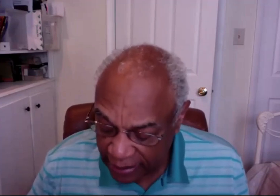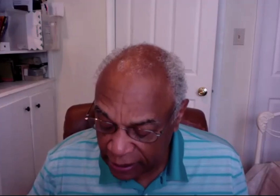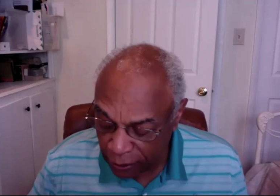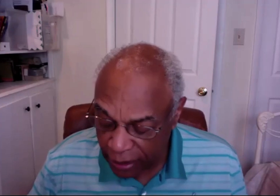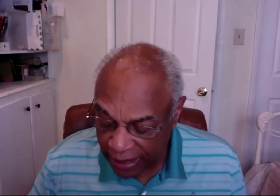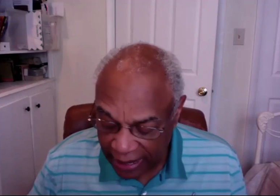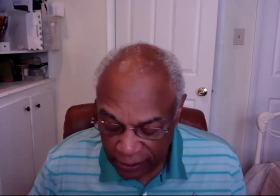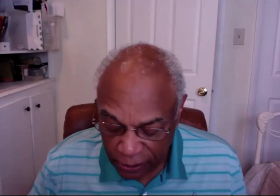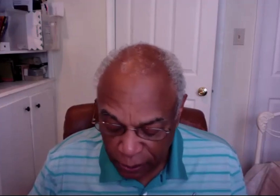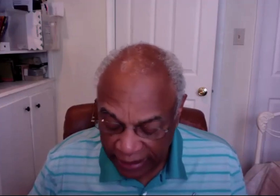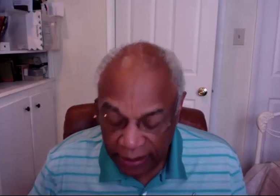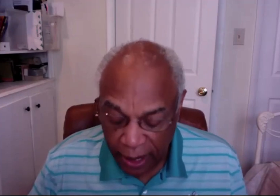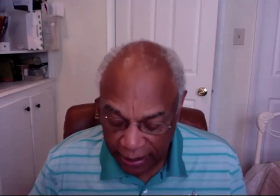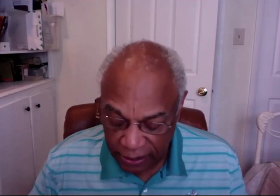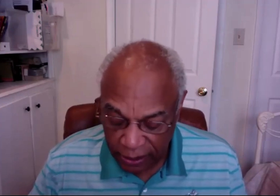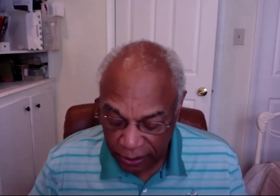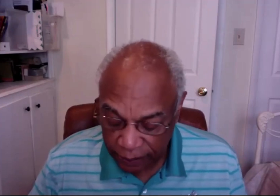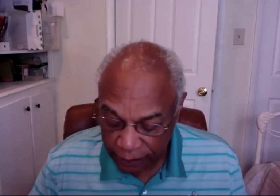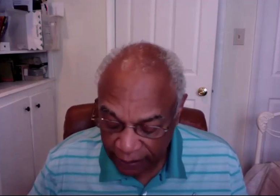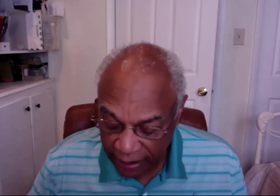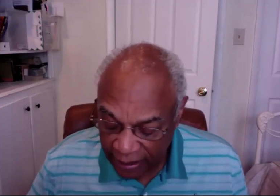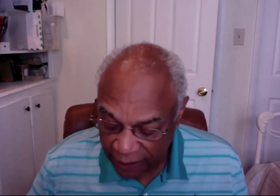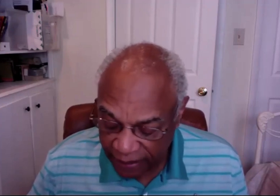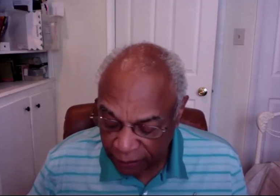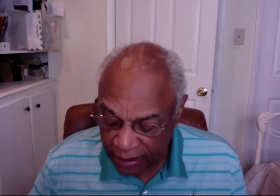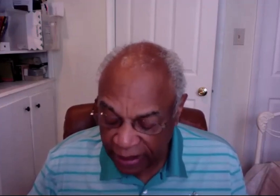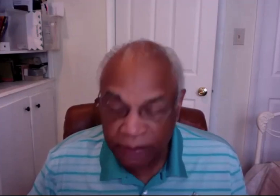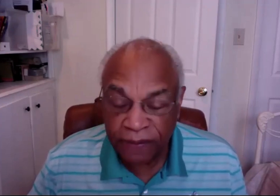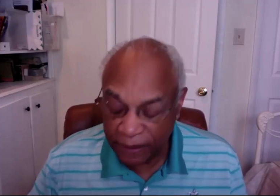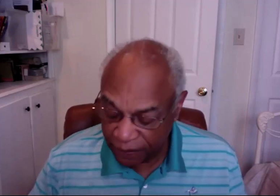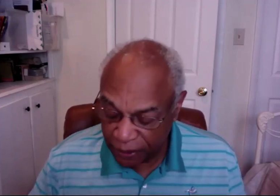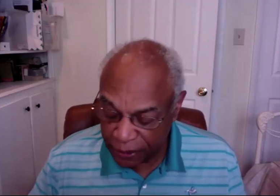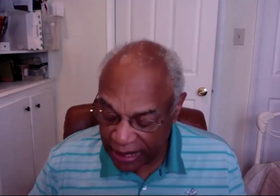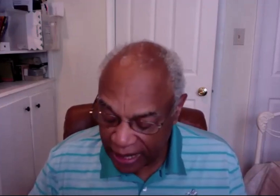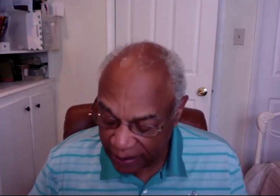the Little Rock High School in Arkansas. The federal